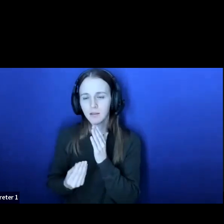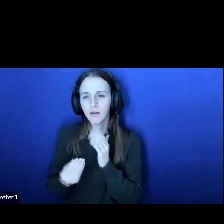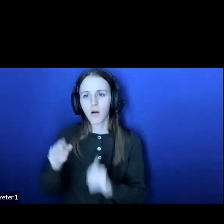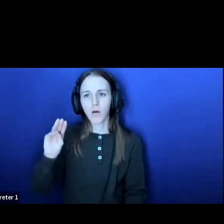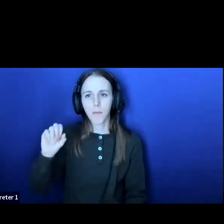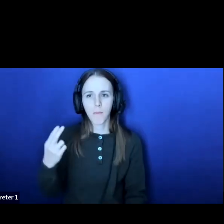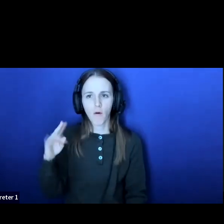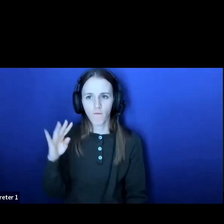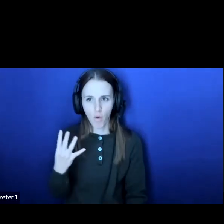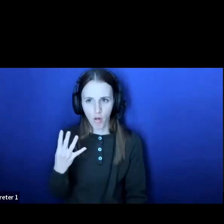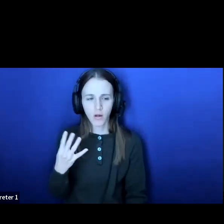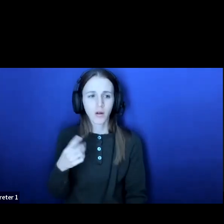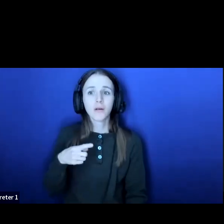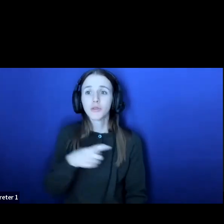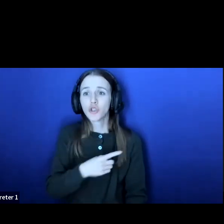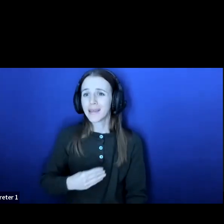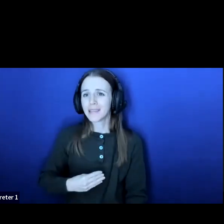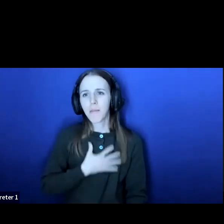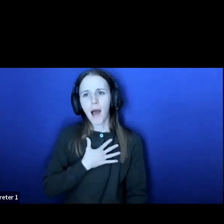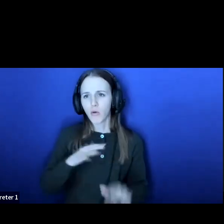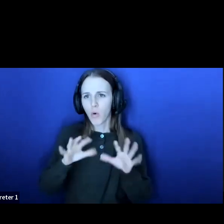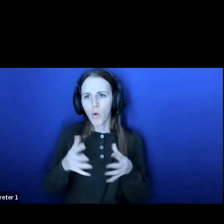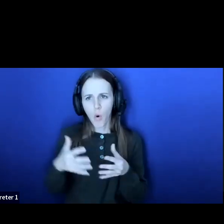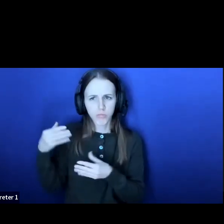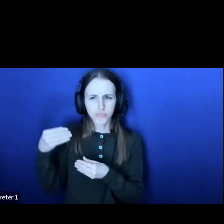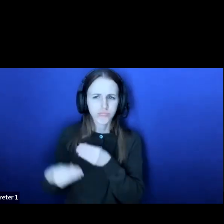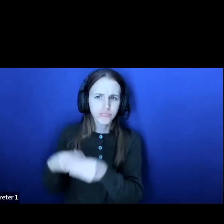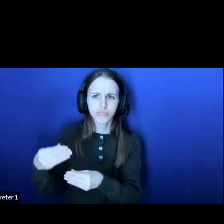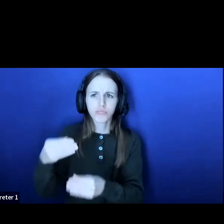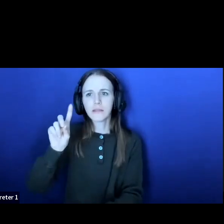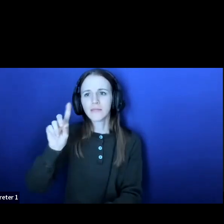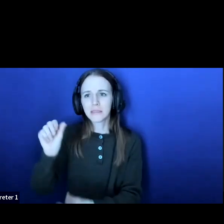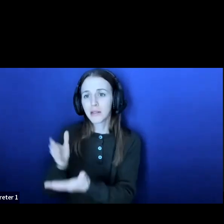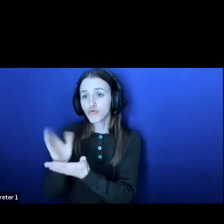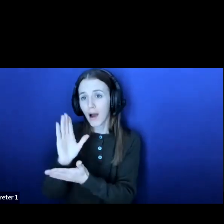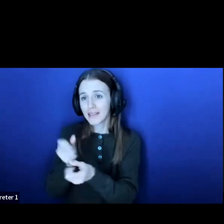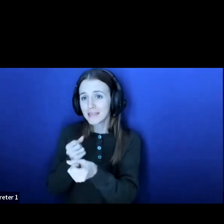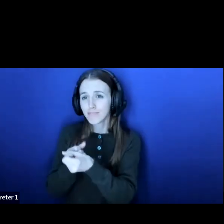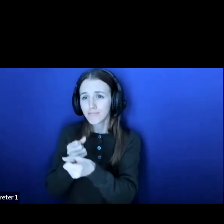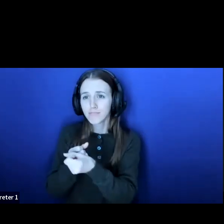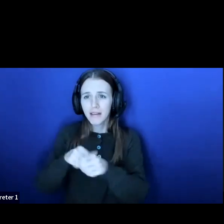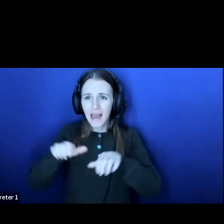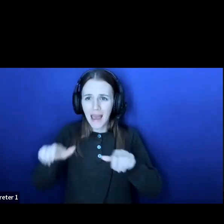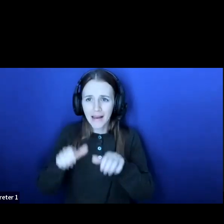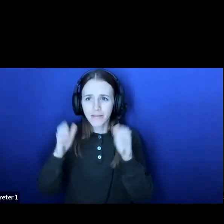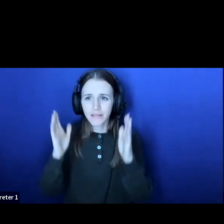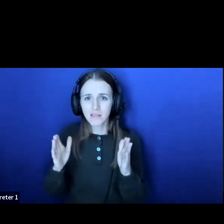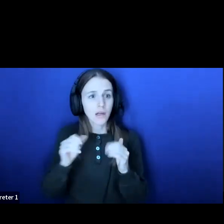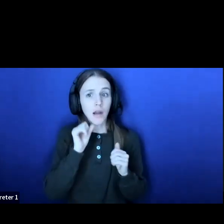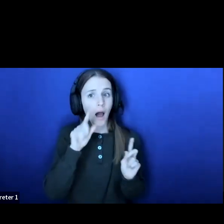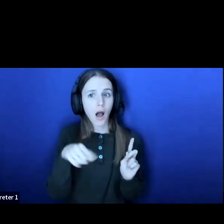But she inspired an entire generation of disability rights activists, not only in the United States, but around the